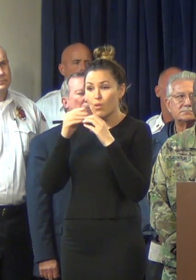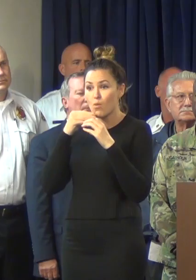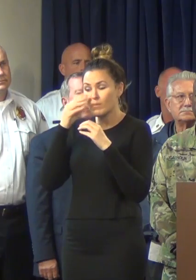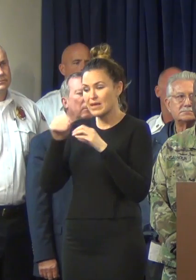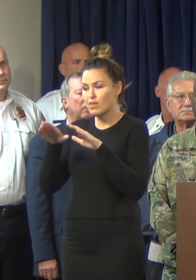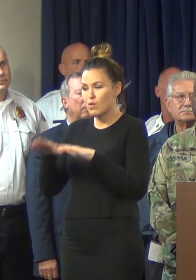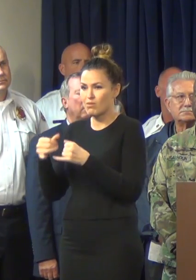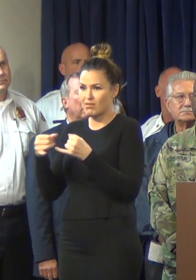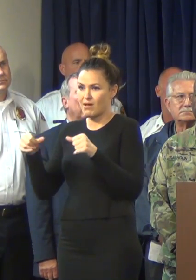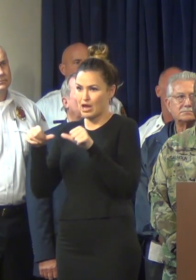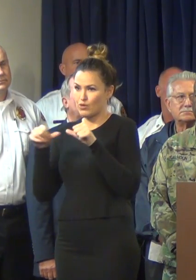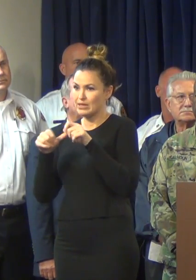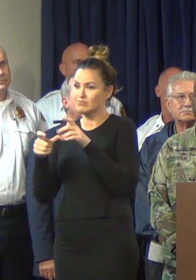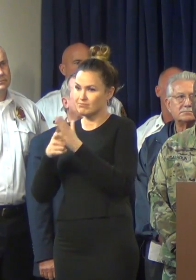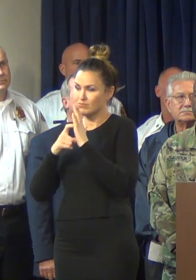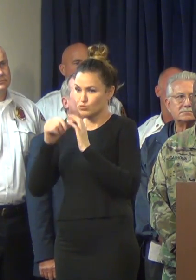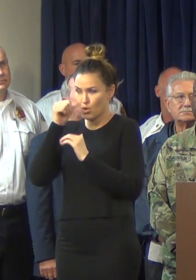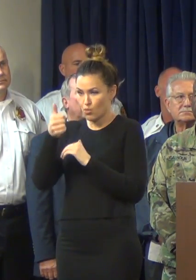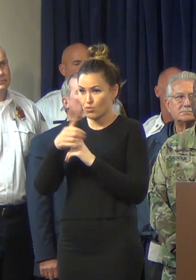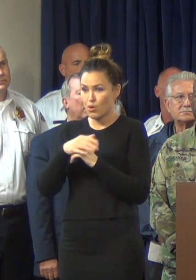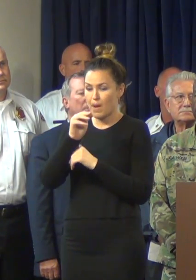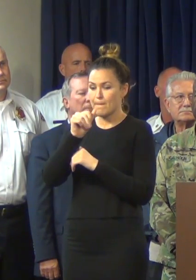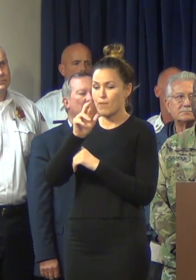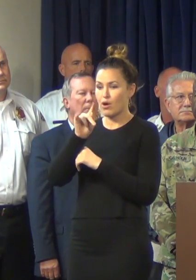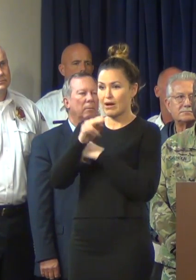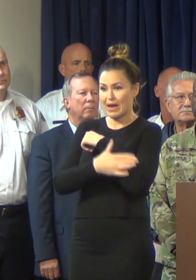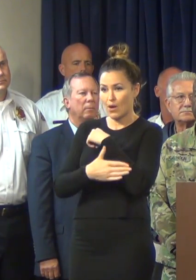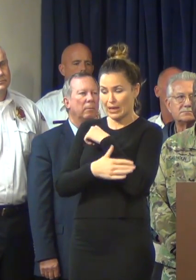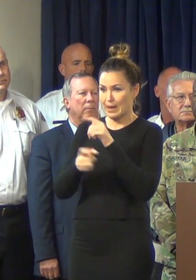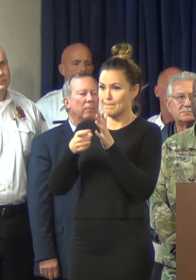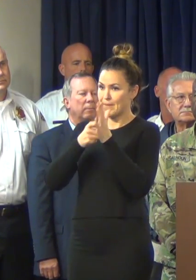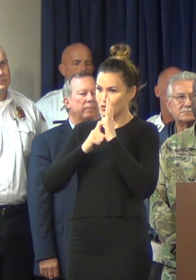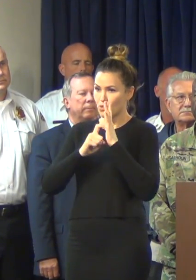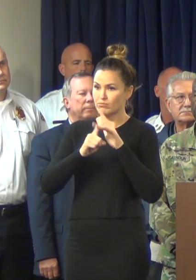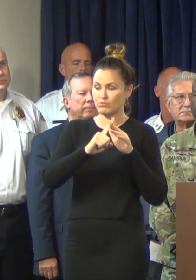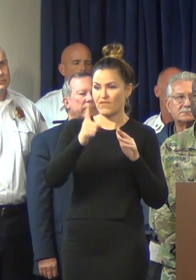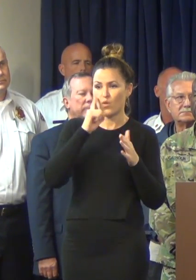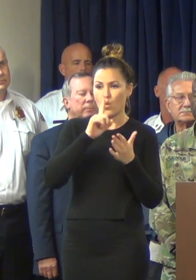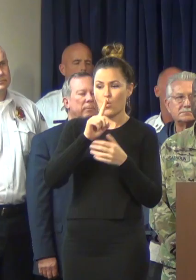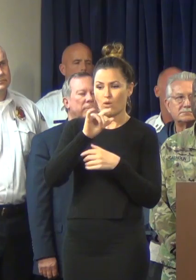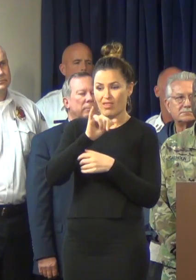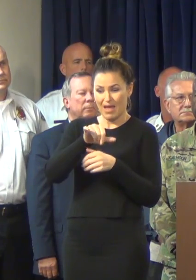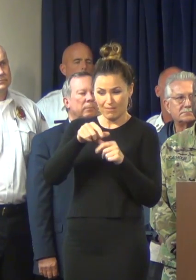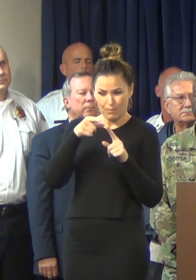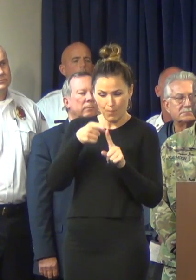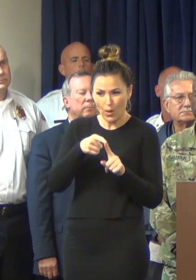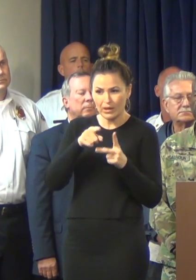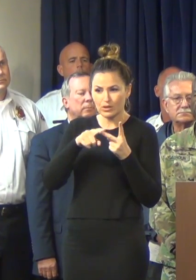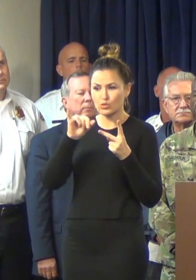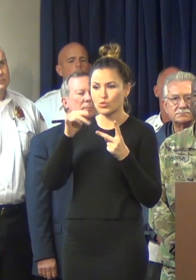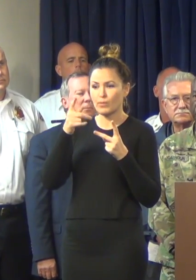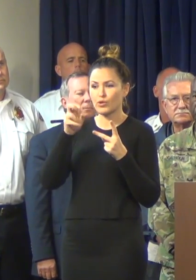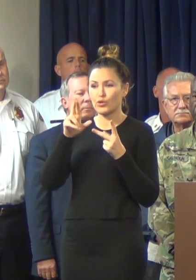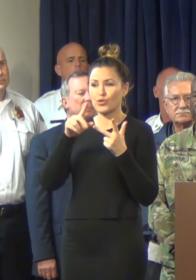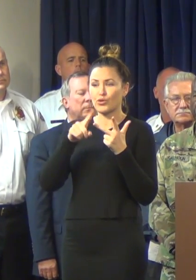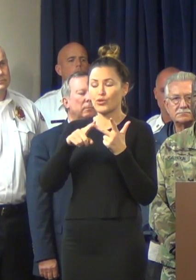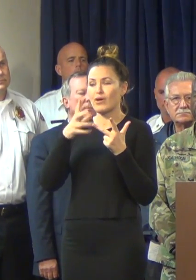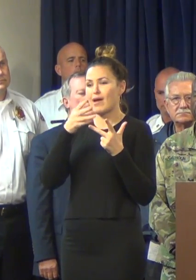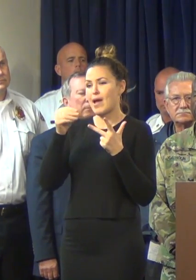areas. Martin County, mandatory evacuations are in effect for Sewell's Point, Hutchinson Island, Jupiter Island, and mobile